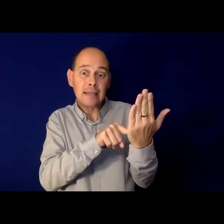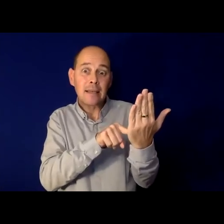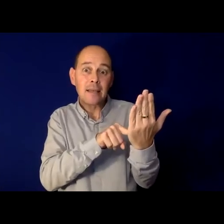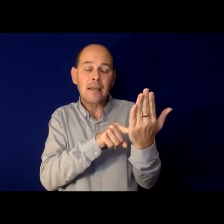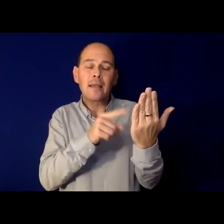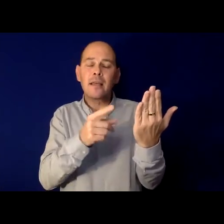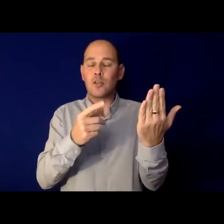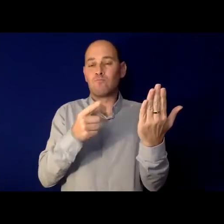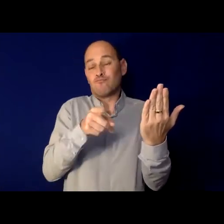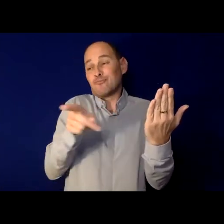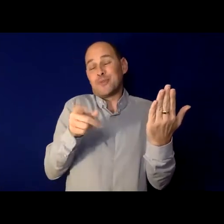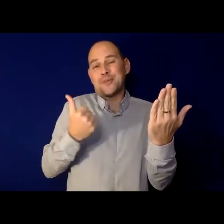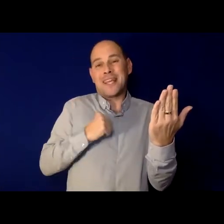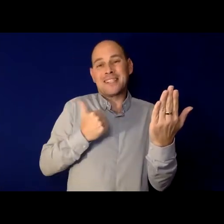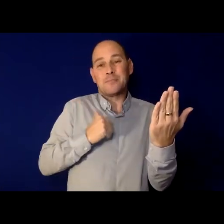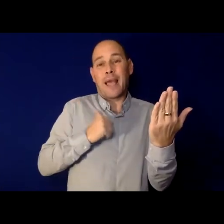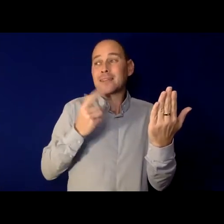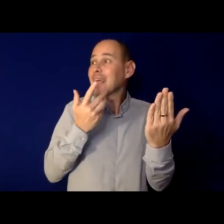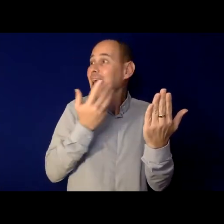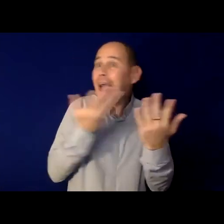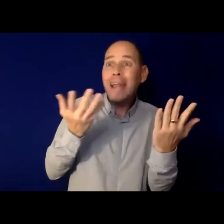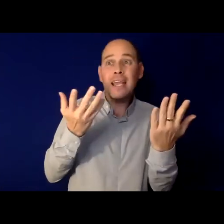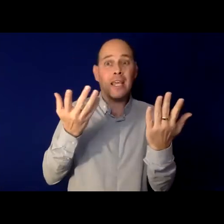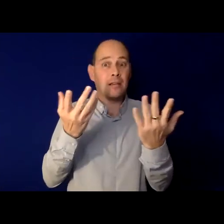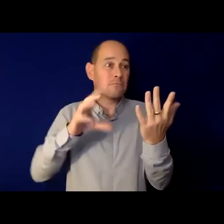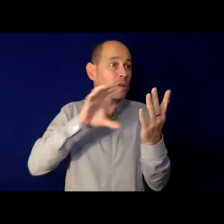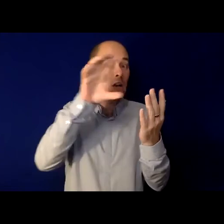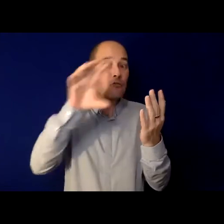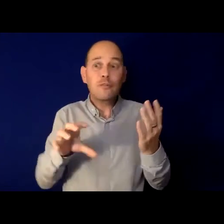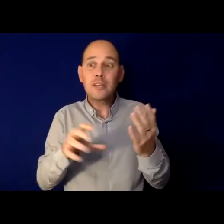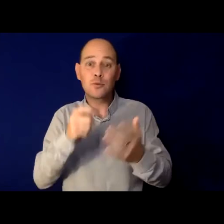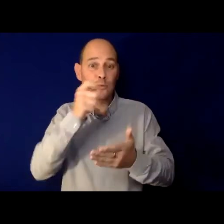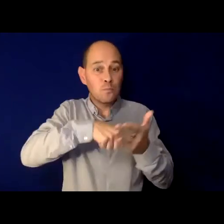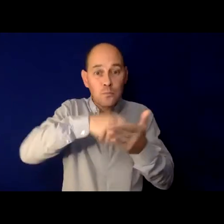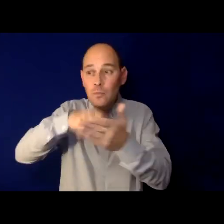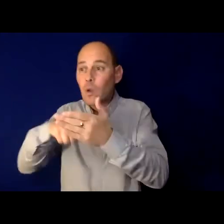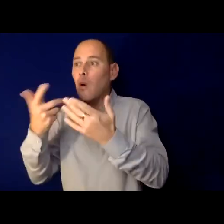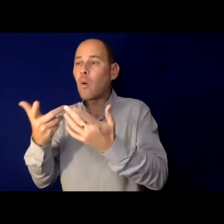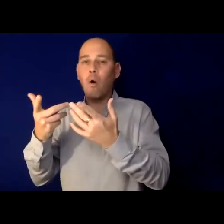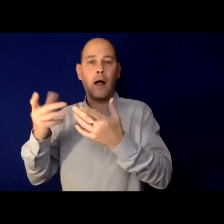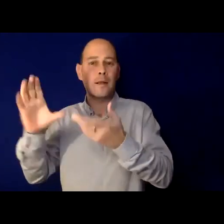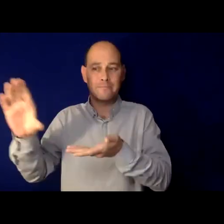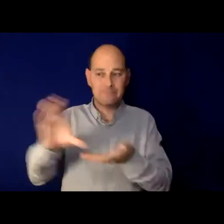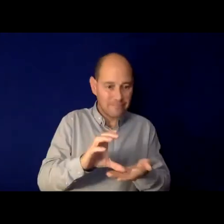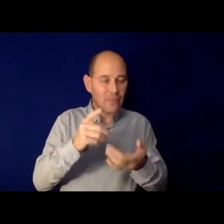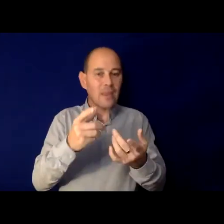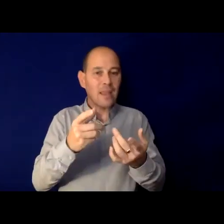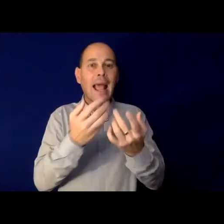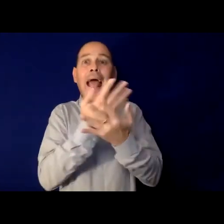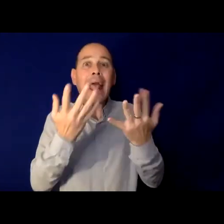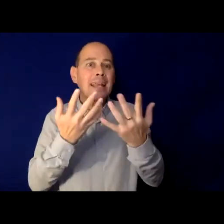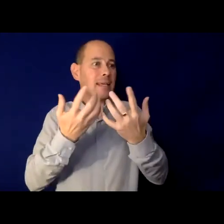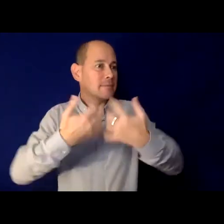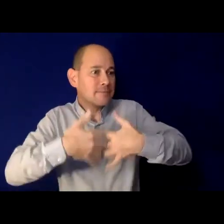any country or Ethiopia to procure and or to import any devices or products, that product